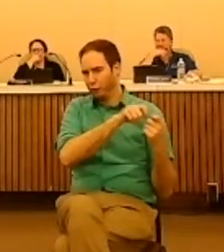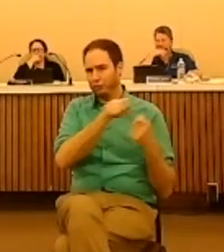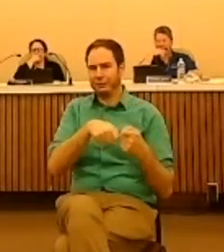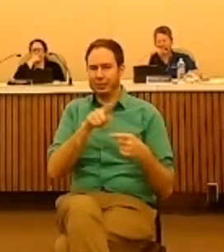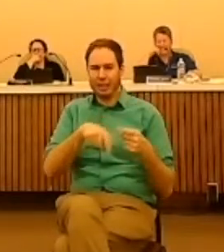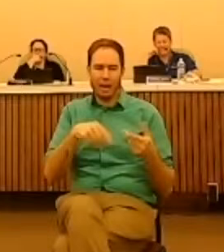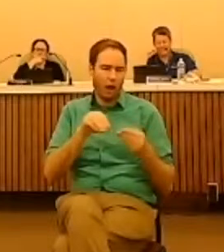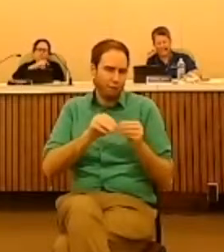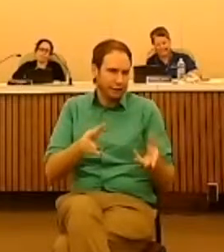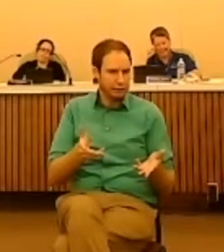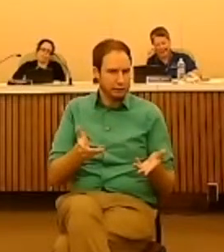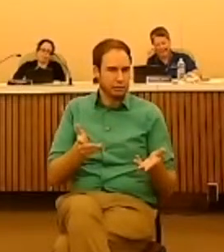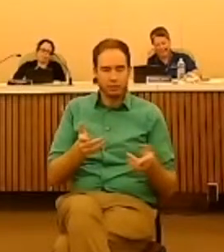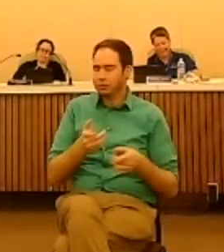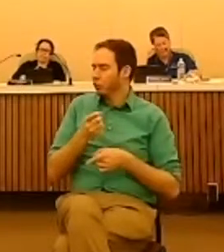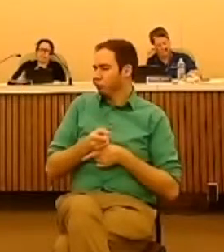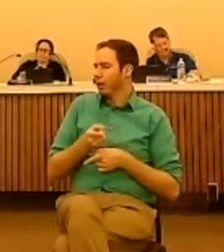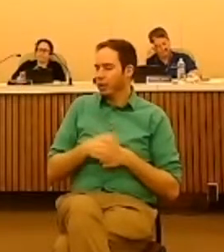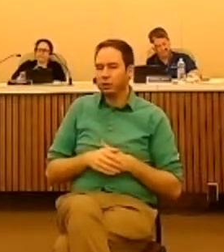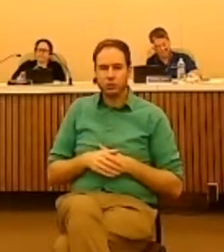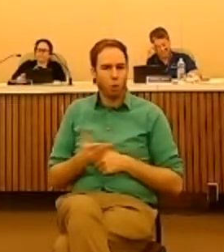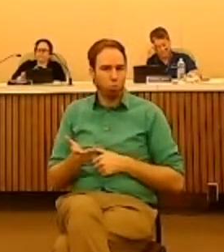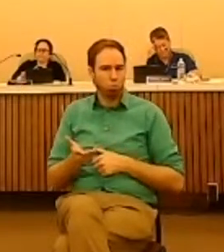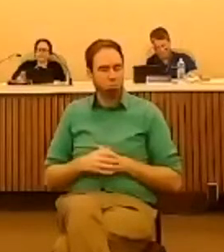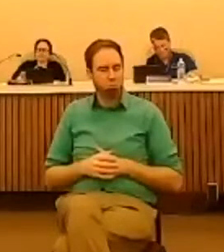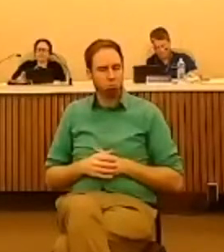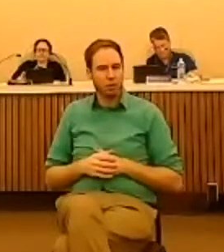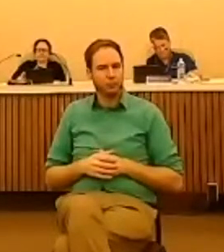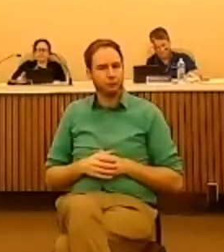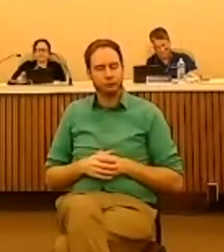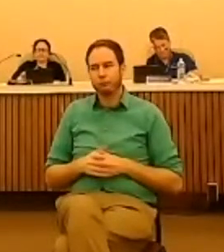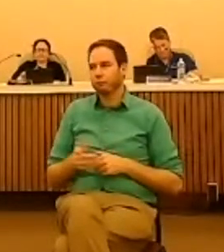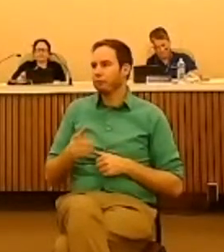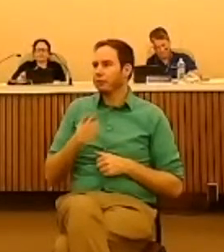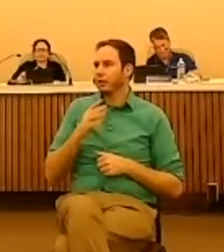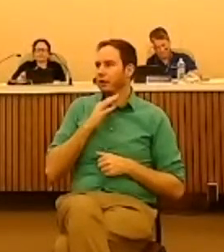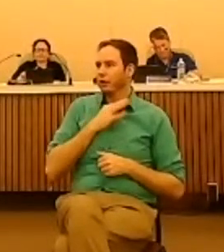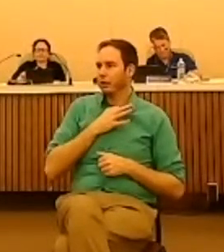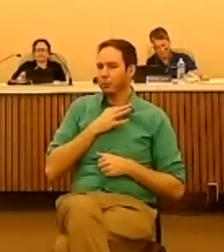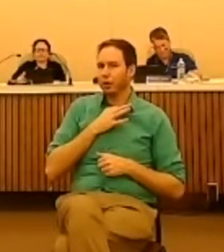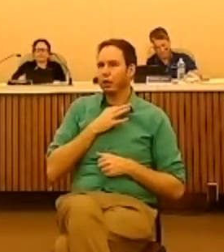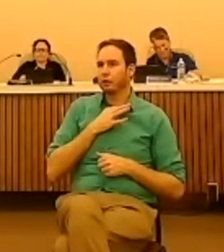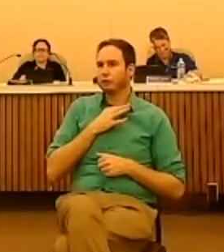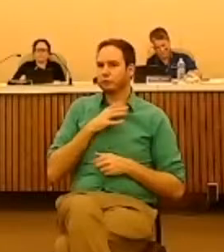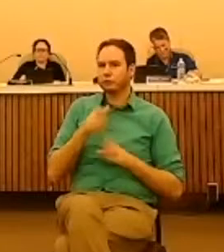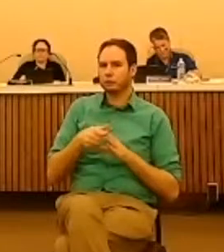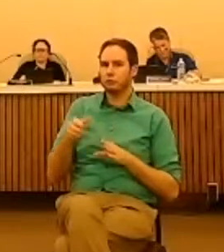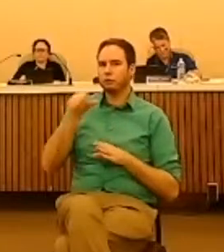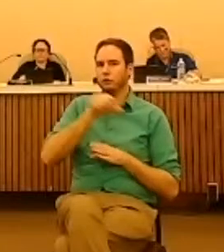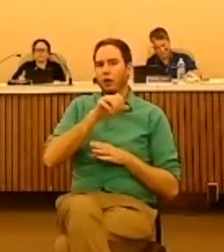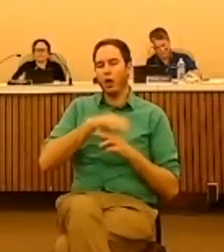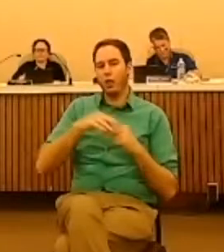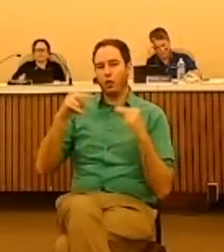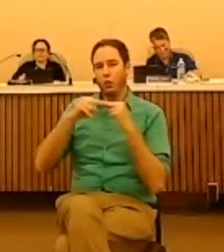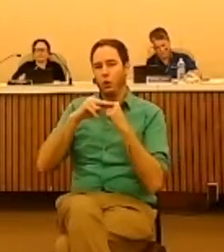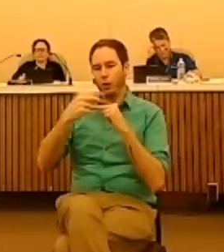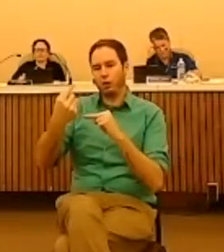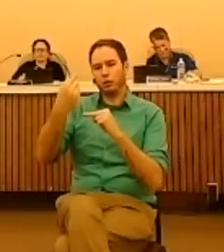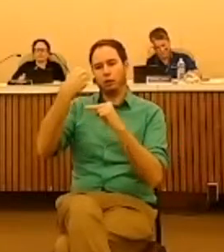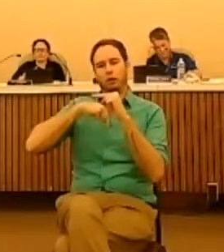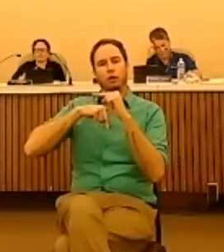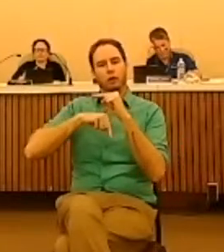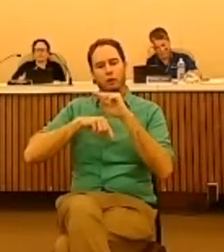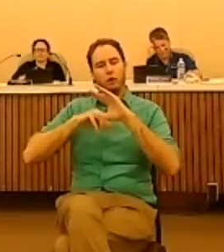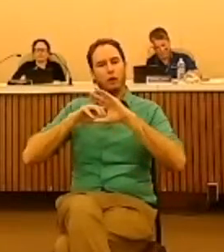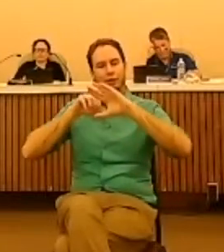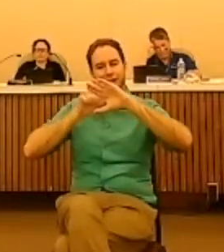No. Right. So What about that on the other side of the thruway where the other part of the golf course